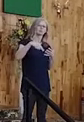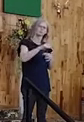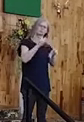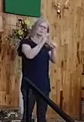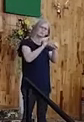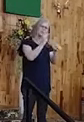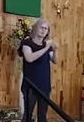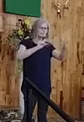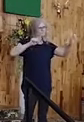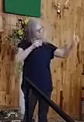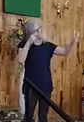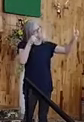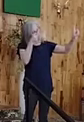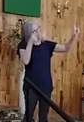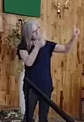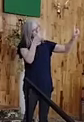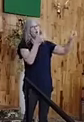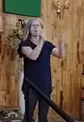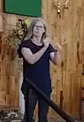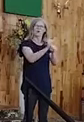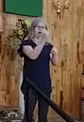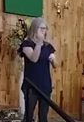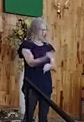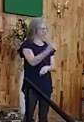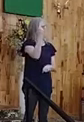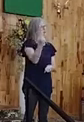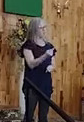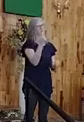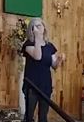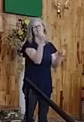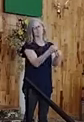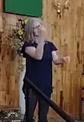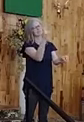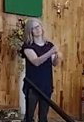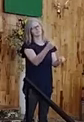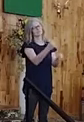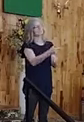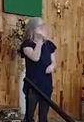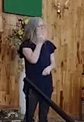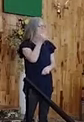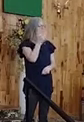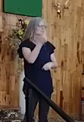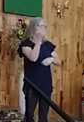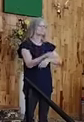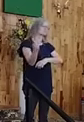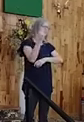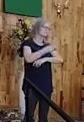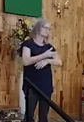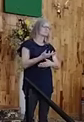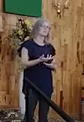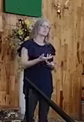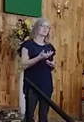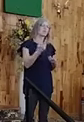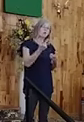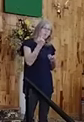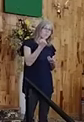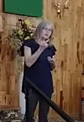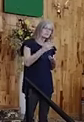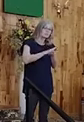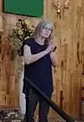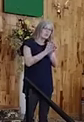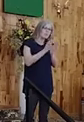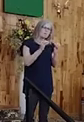time. And it is all the time. It's year after year, day after day, all the time. To become